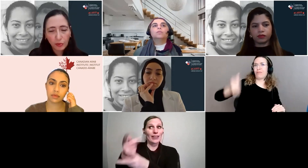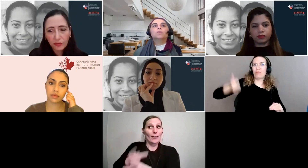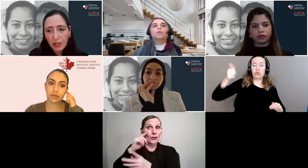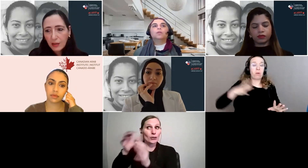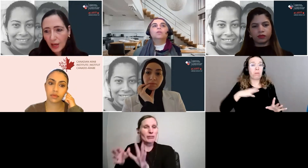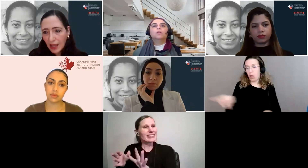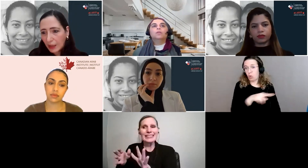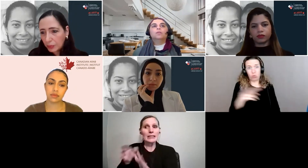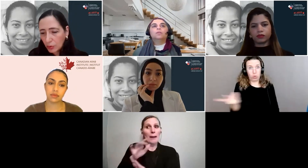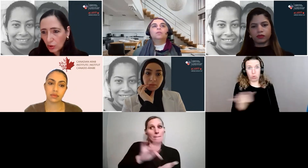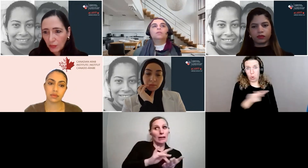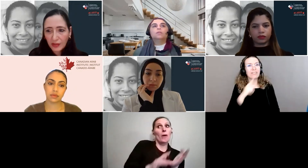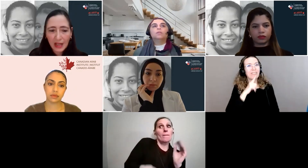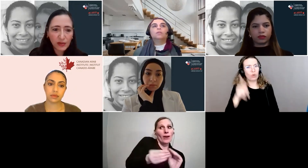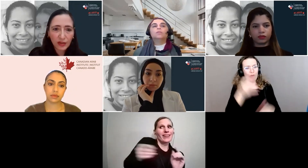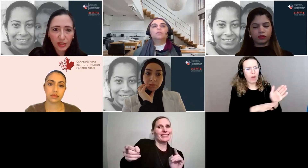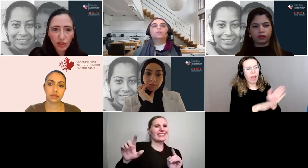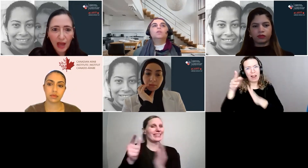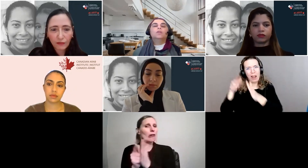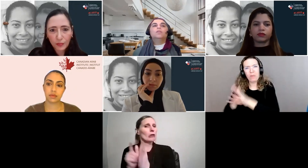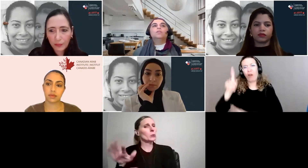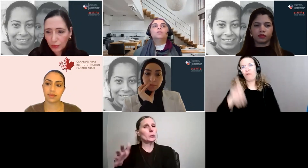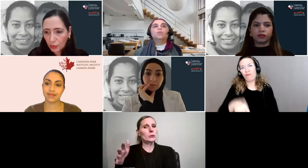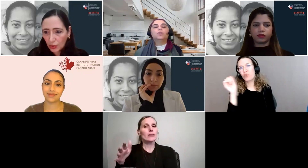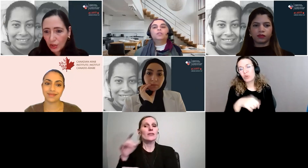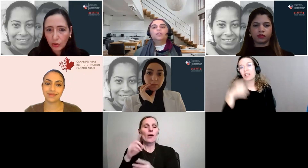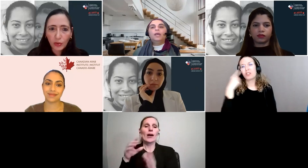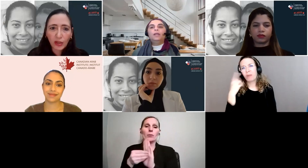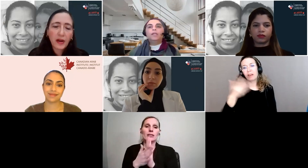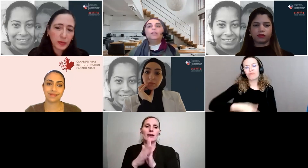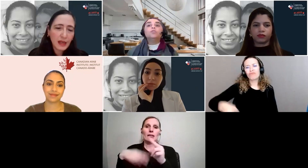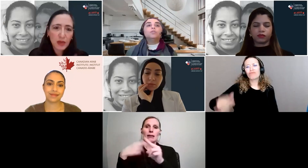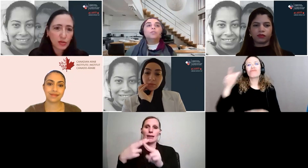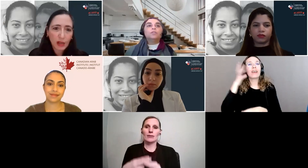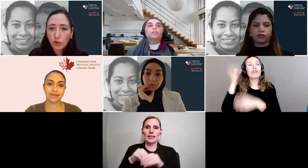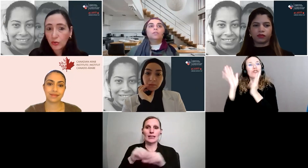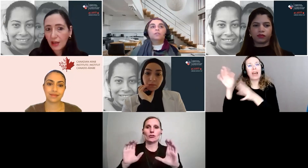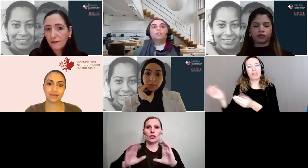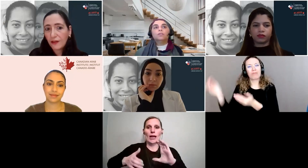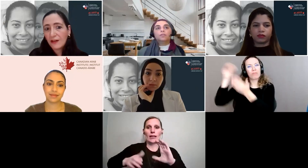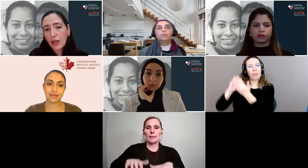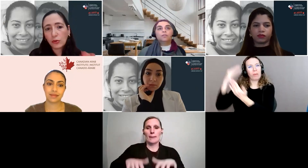be improved. And I'll post some of the names on the chat for people to inquire with them, because I'm not